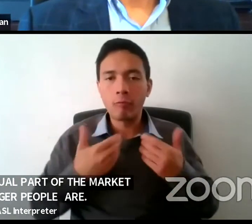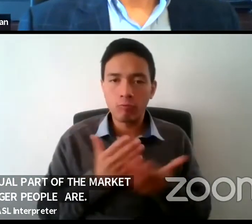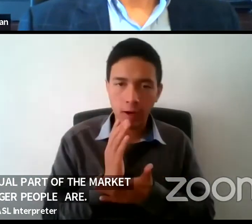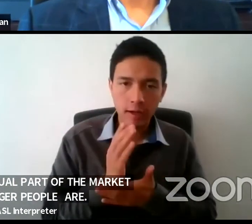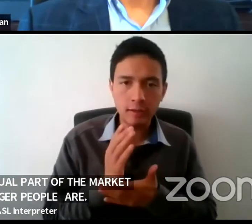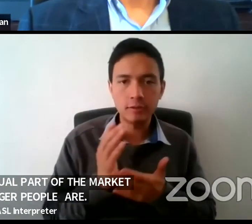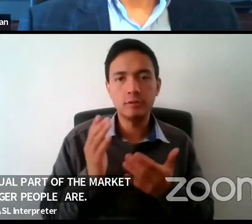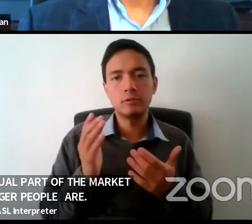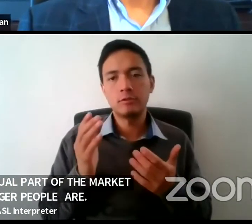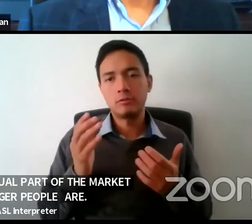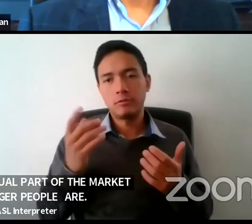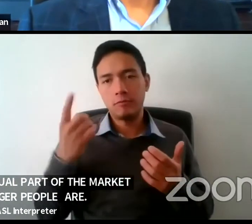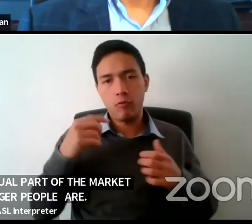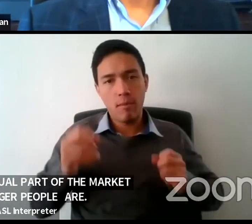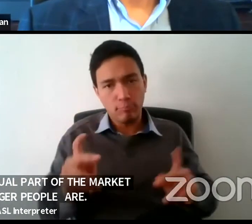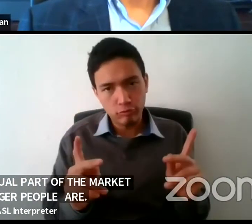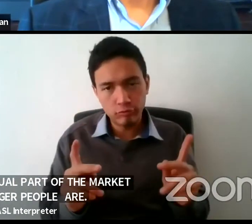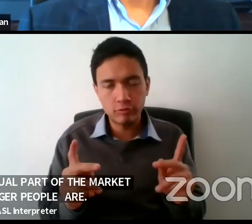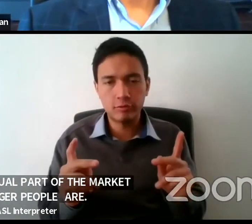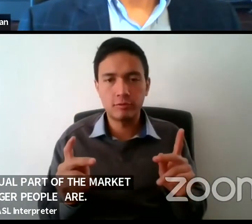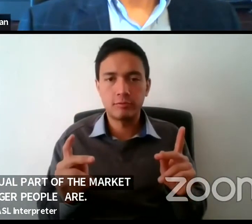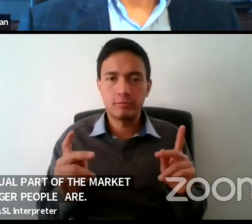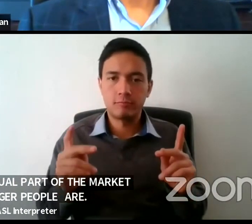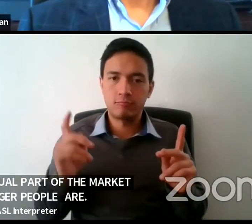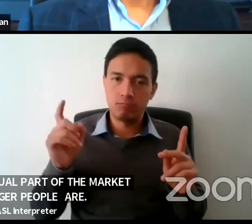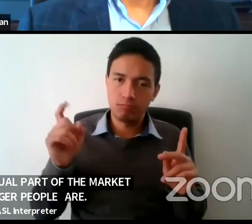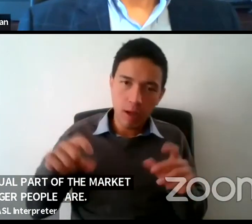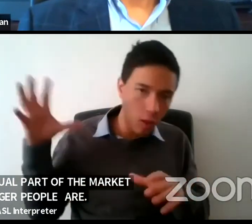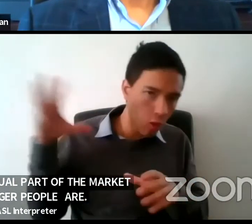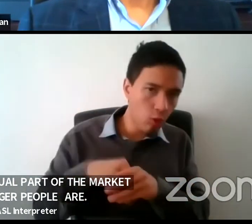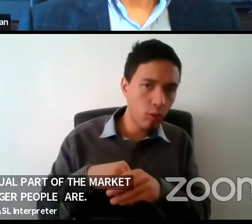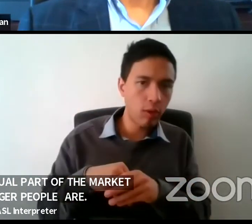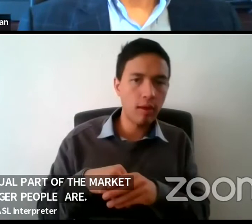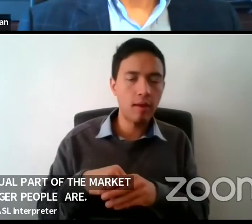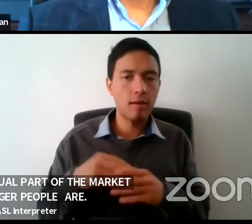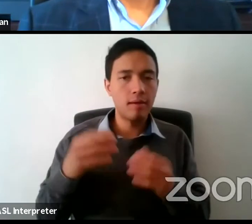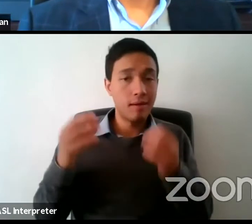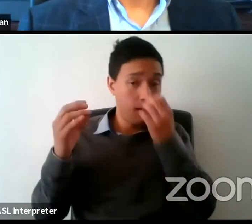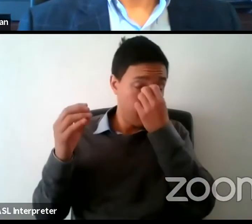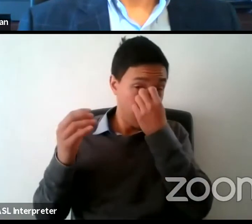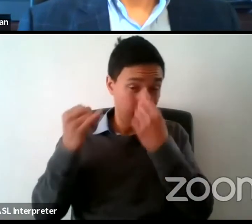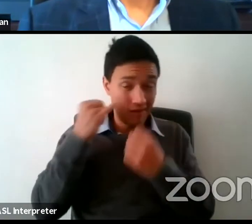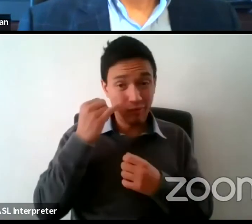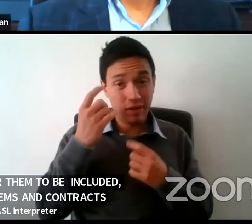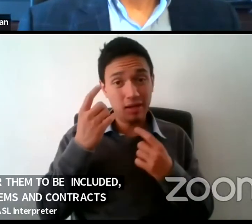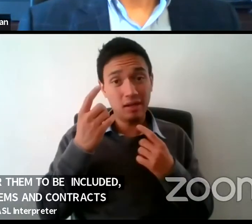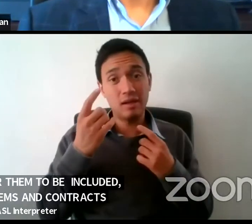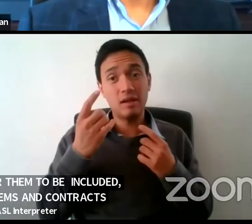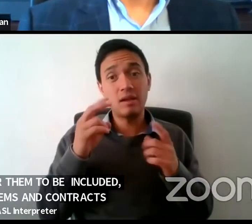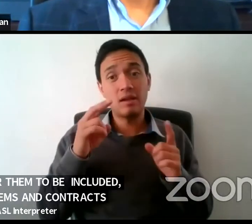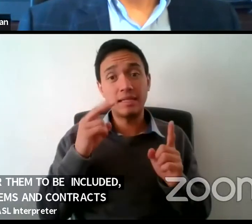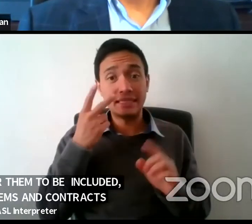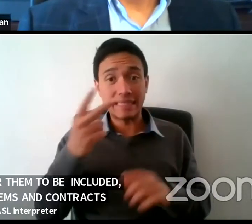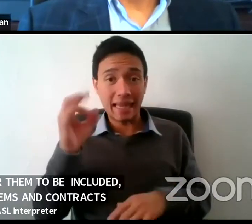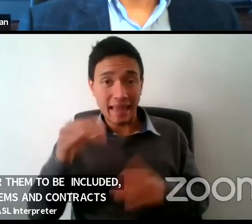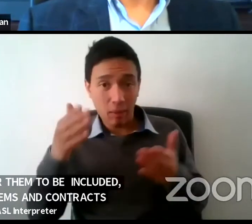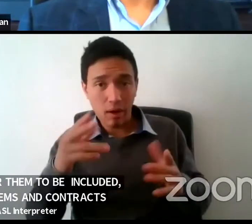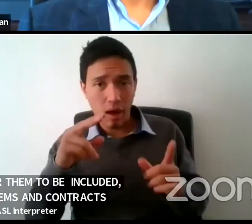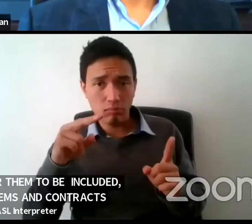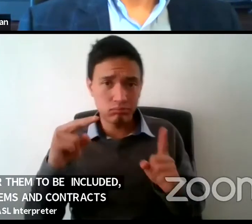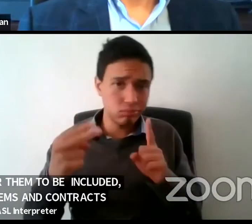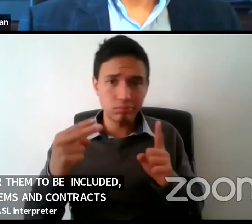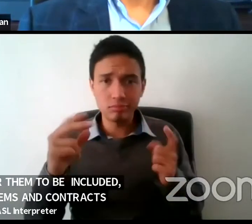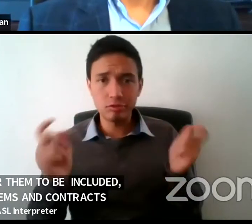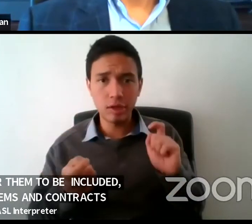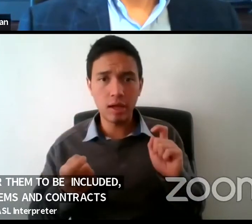be included. And that's how you create systems and contracts and services that will actually speak to them. They're